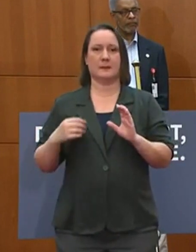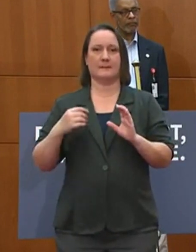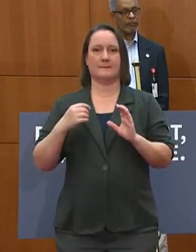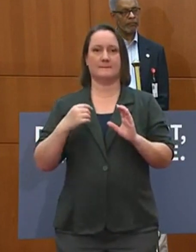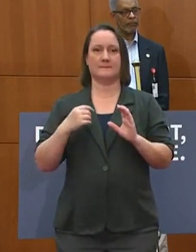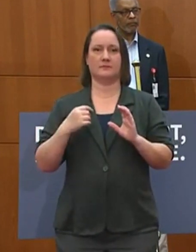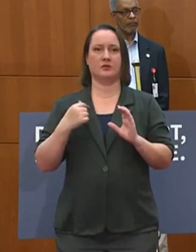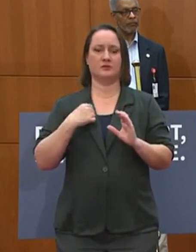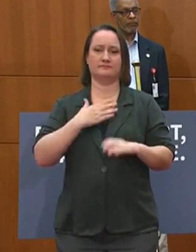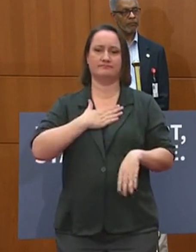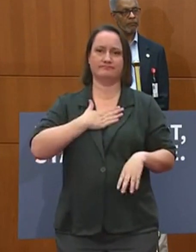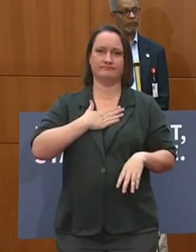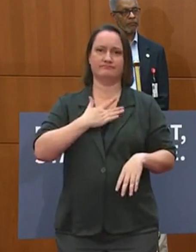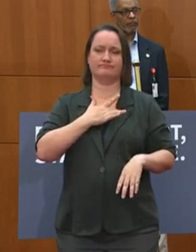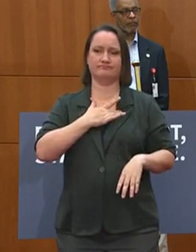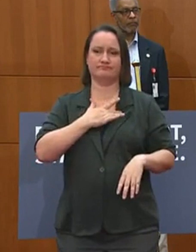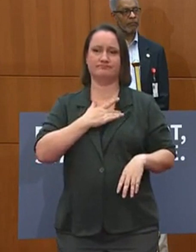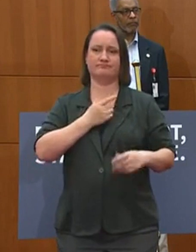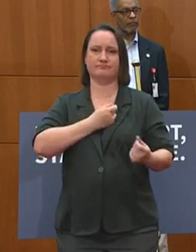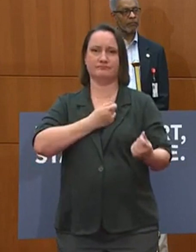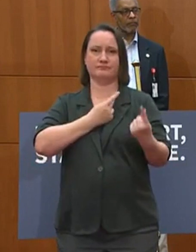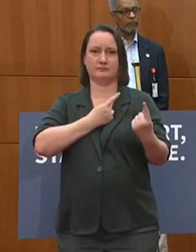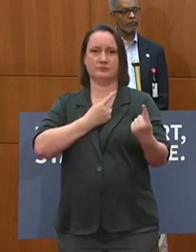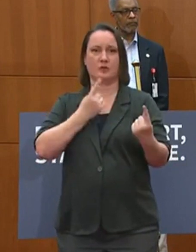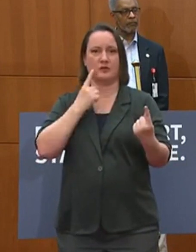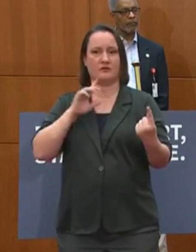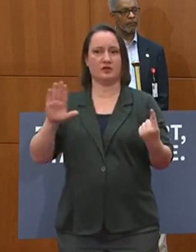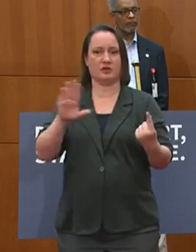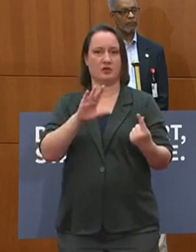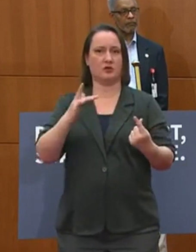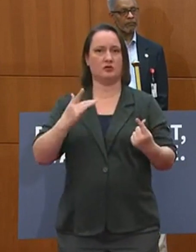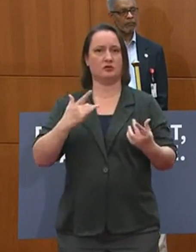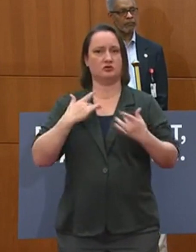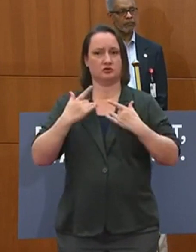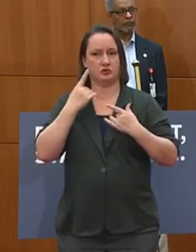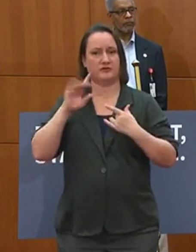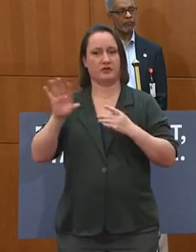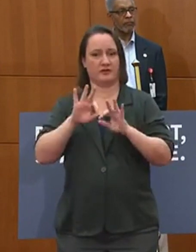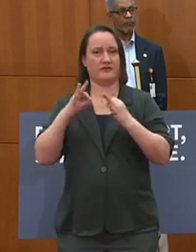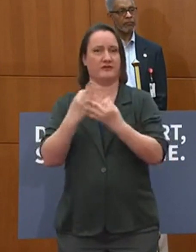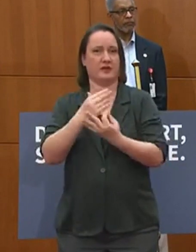great sympathy and empathy toward their concern for their families